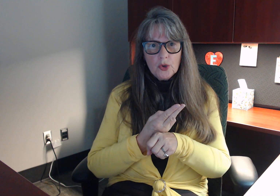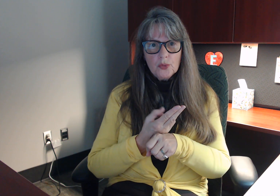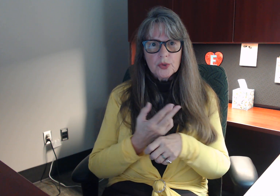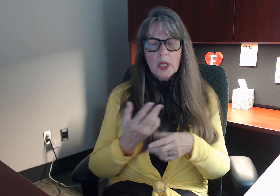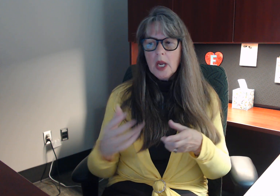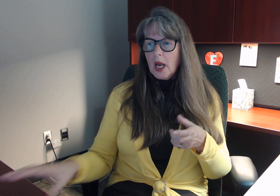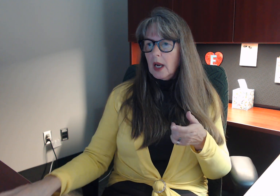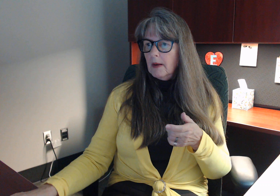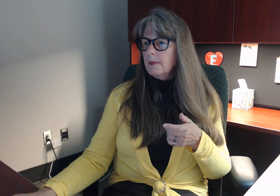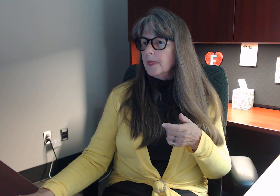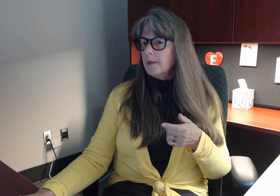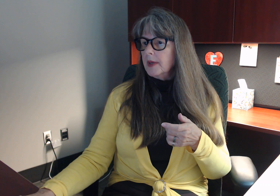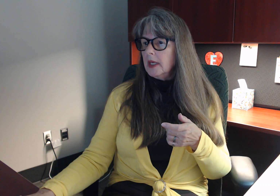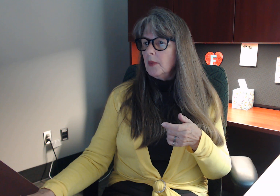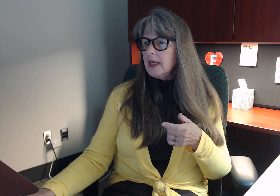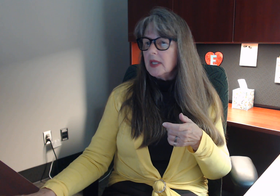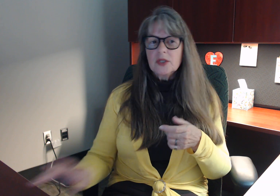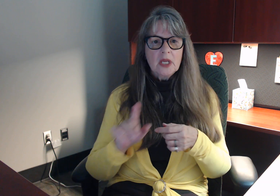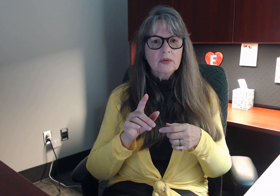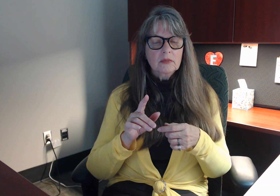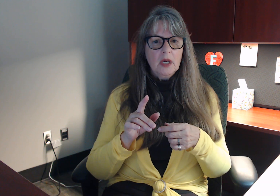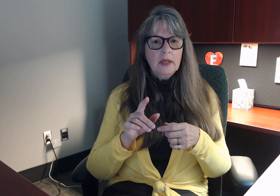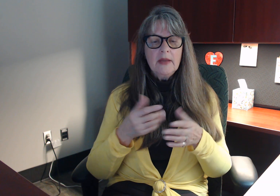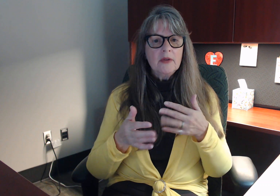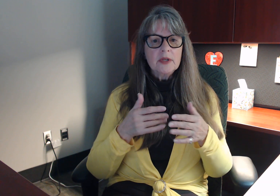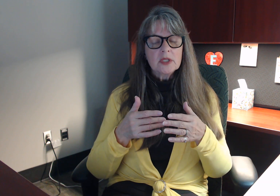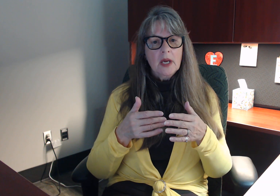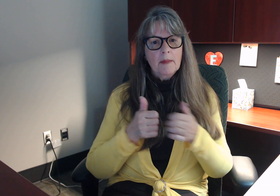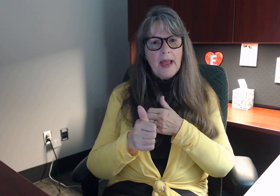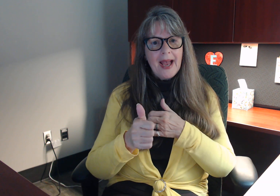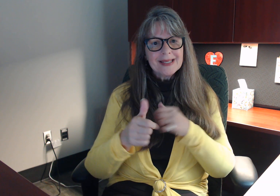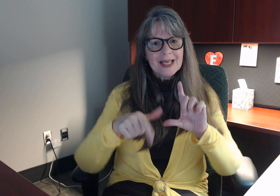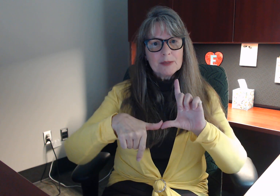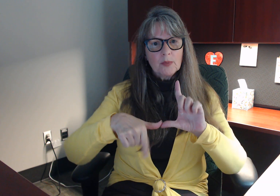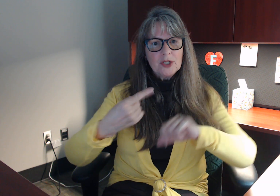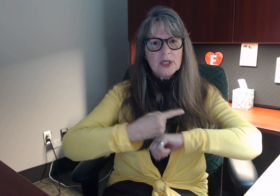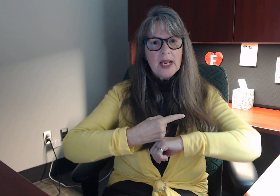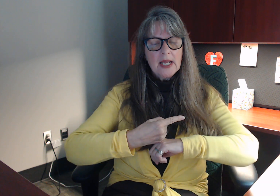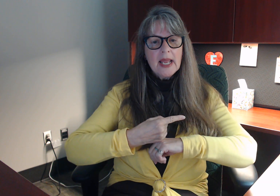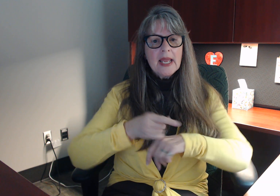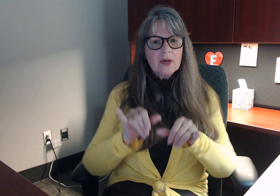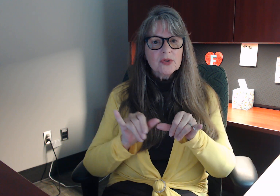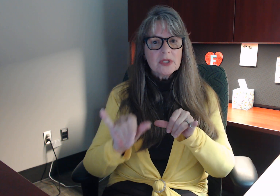use. But anyway, it says it'll even if it's past the expiration date, it'll